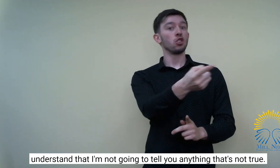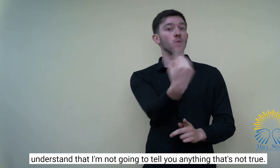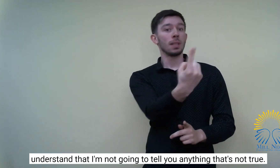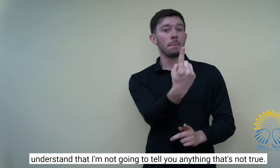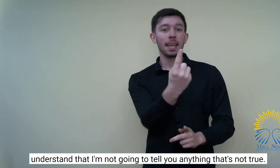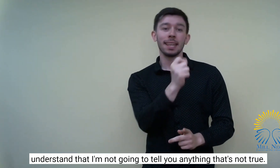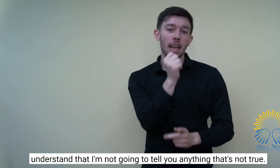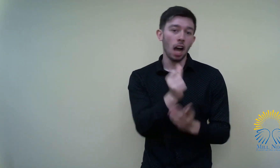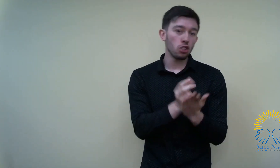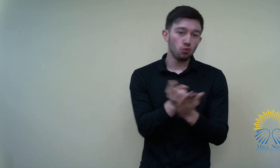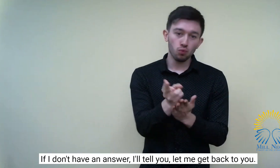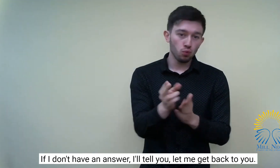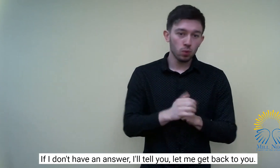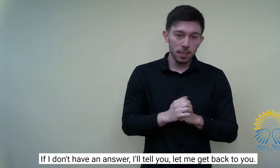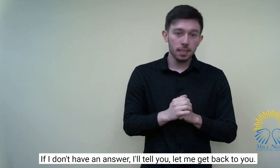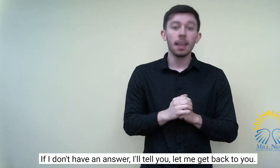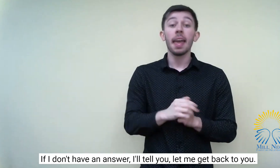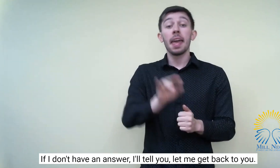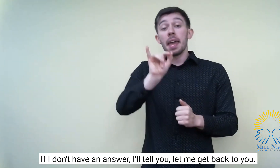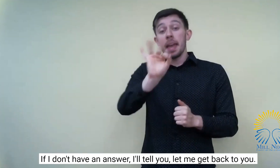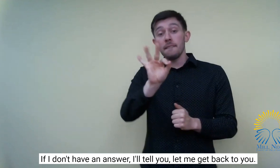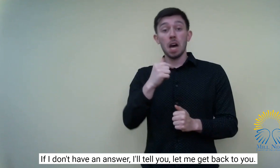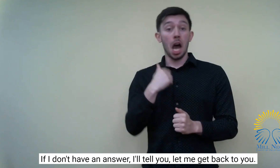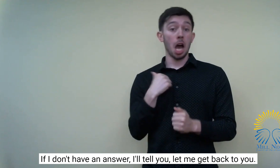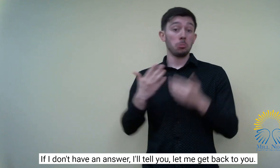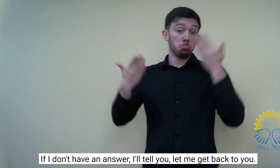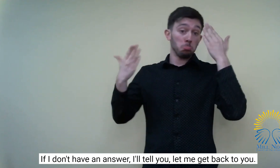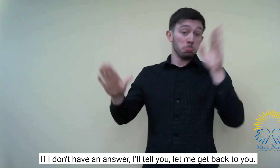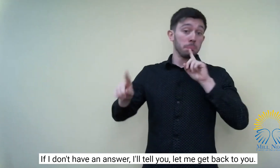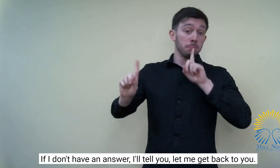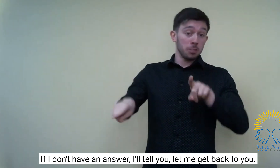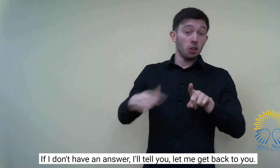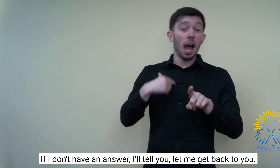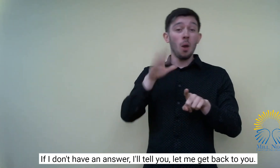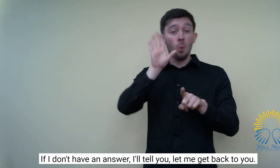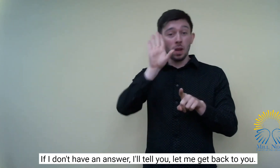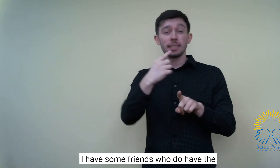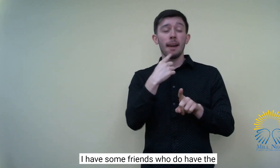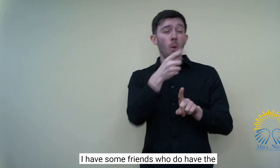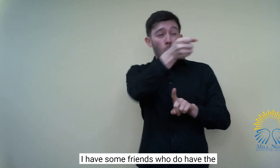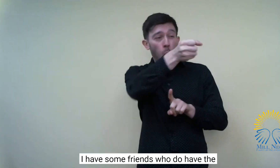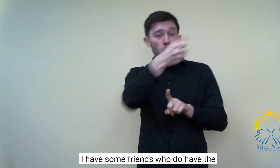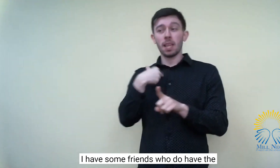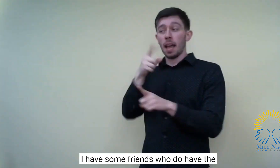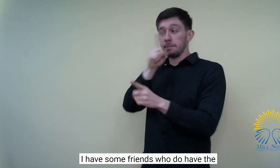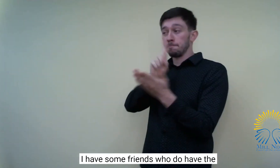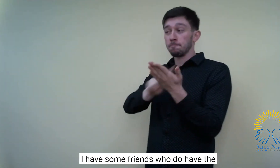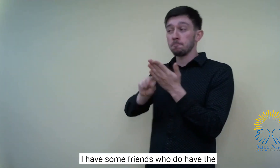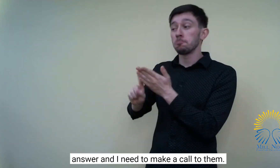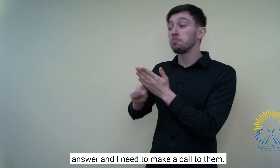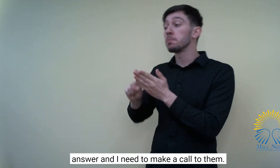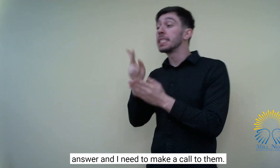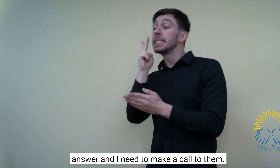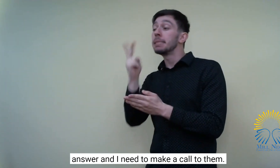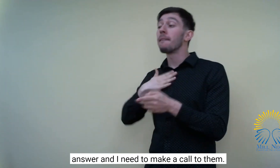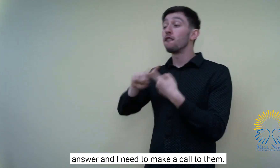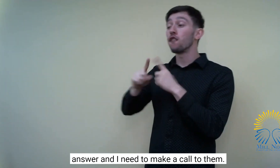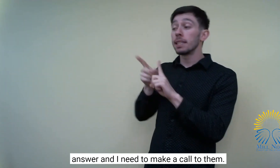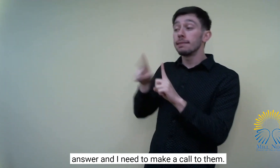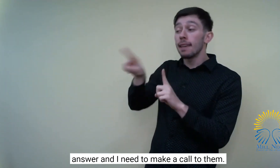true. If I don't have an answer, I'll tell you, let me get back to you. I have some friends who do have the answer, and I need to make a call